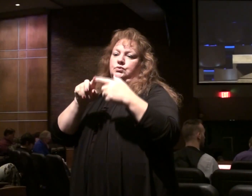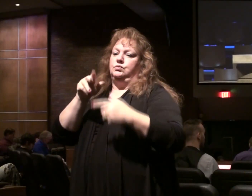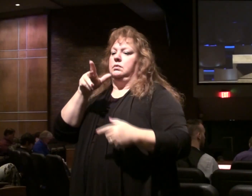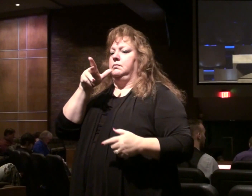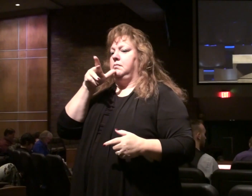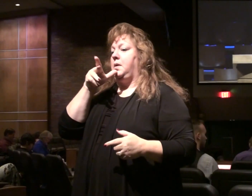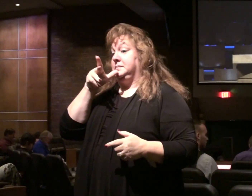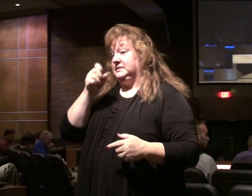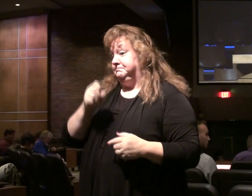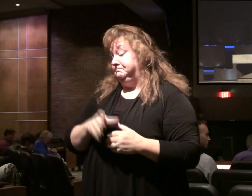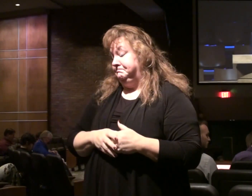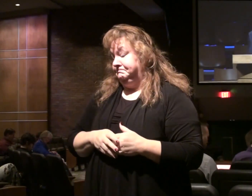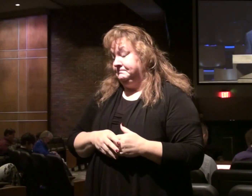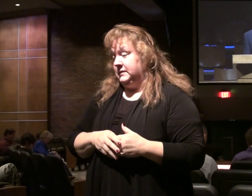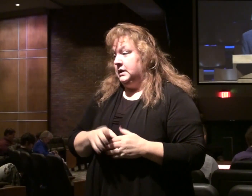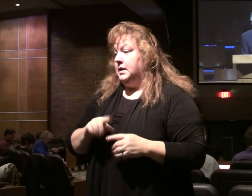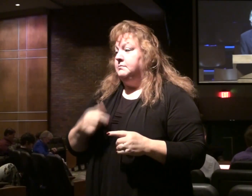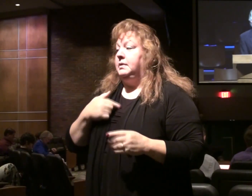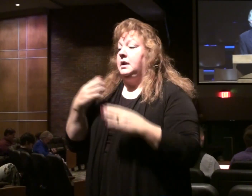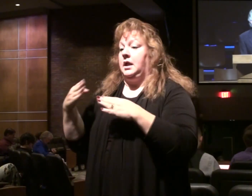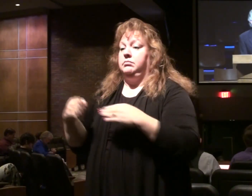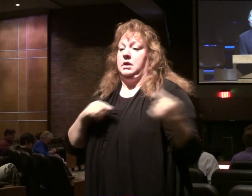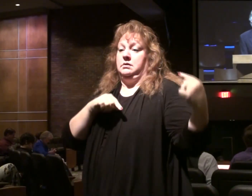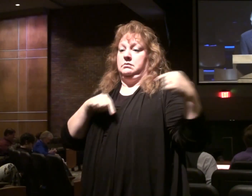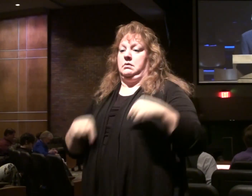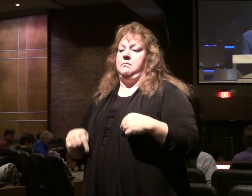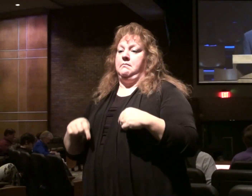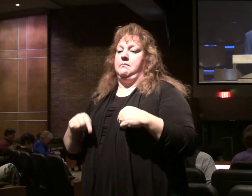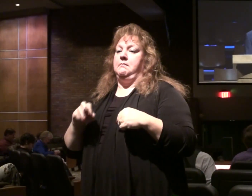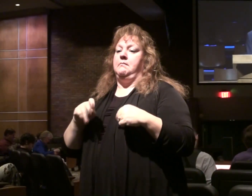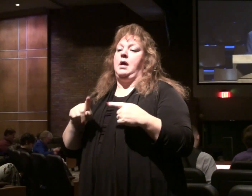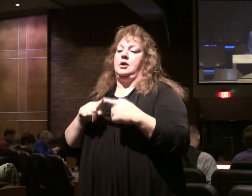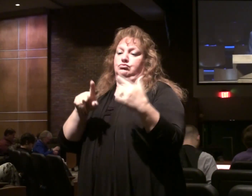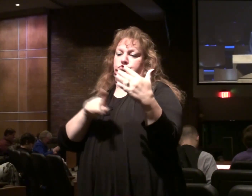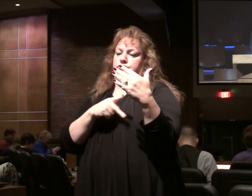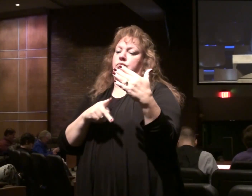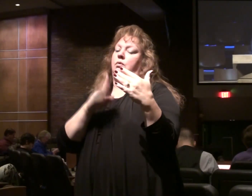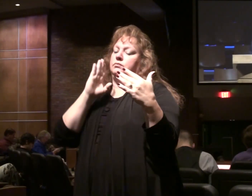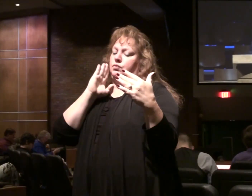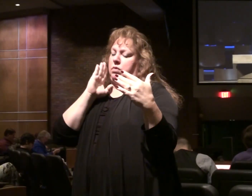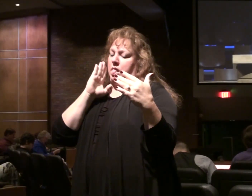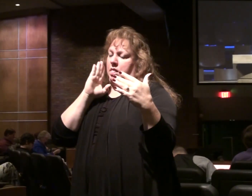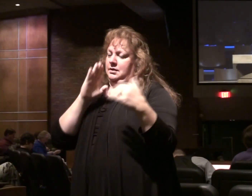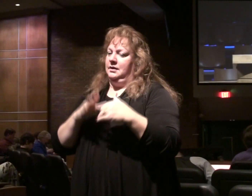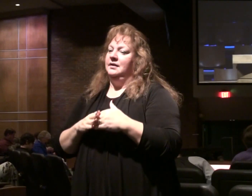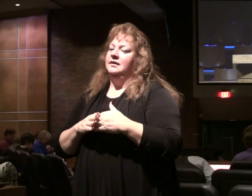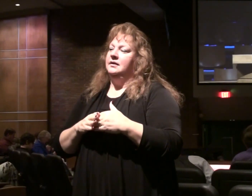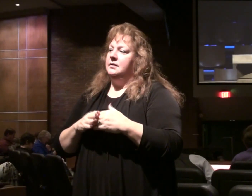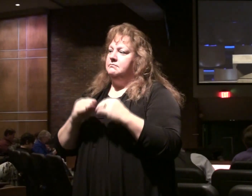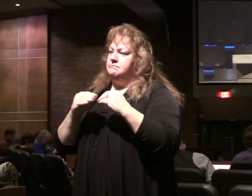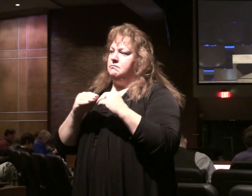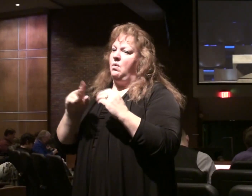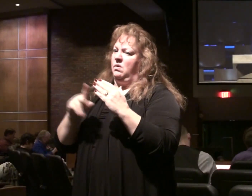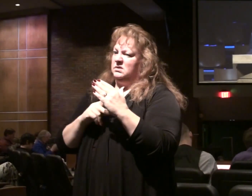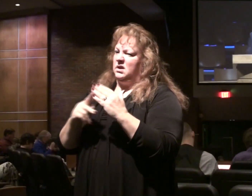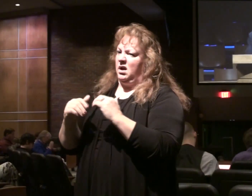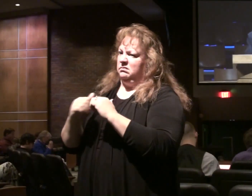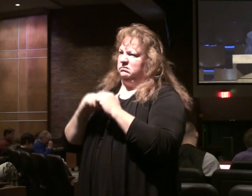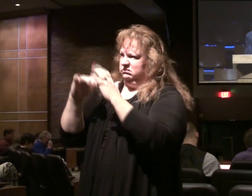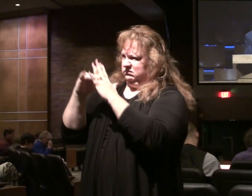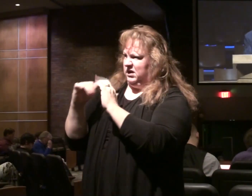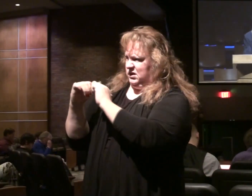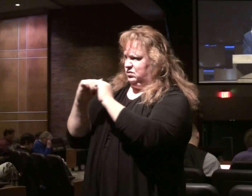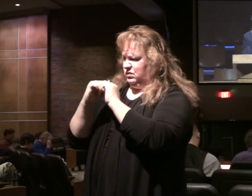that subject. But I do plan on coming back to the Psalms. And there's some other Psalms I want to look at together with